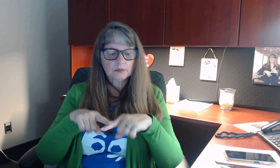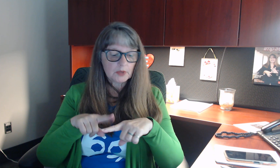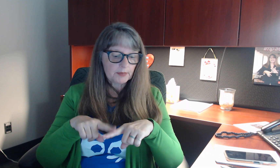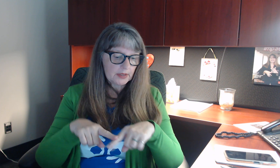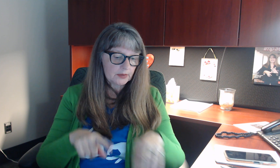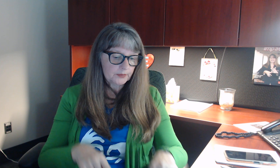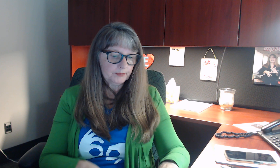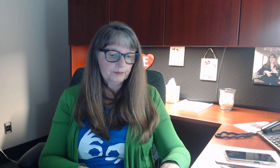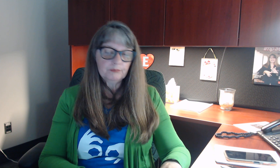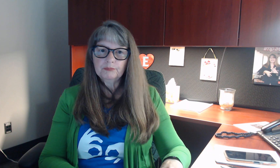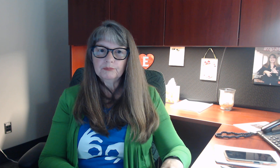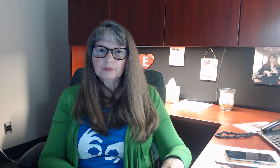Depend.